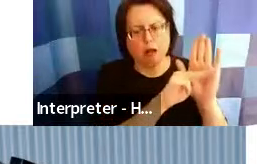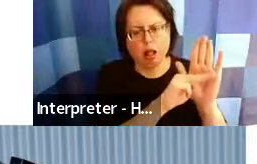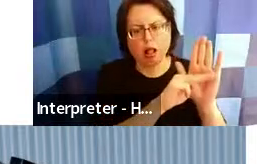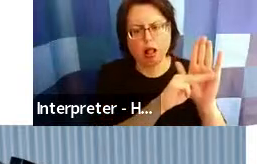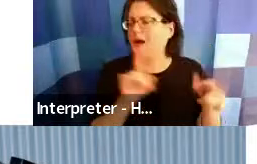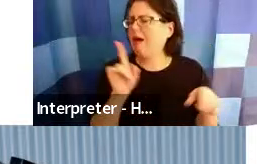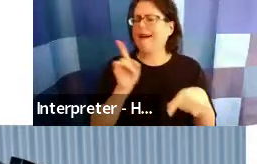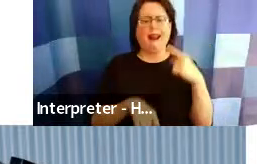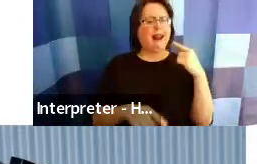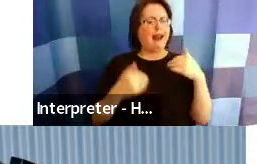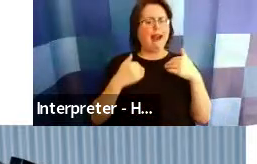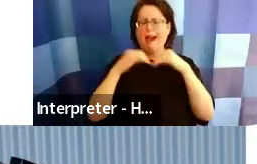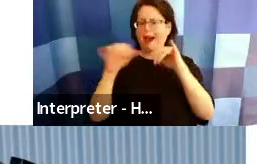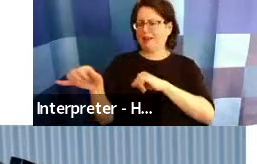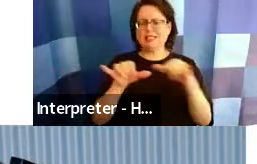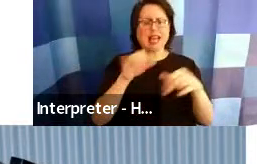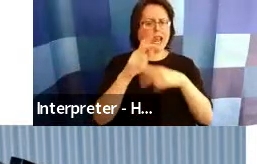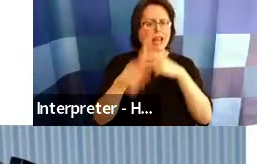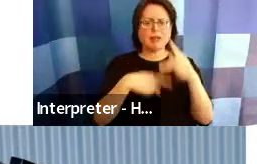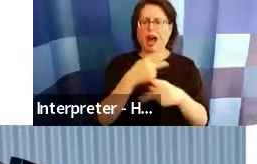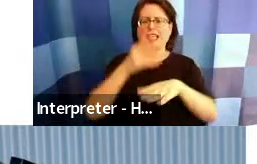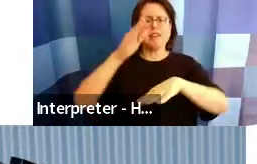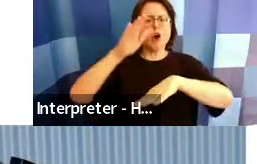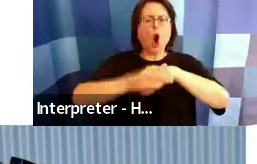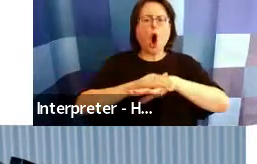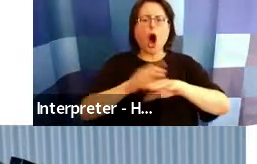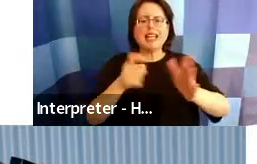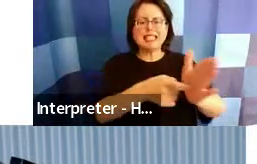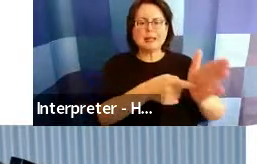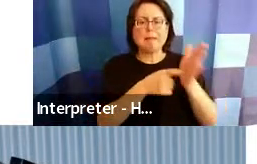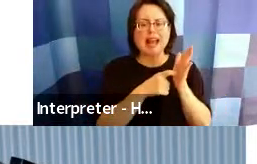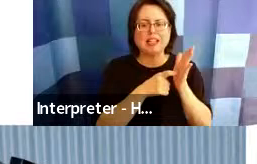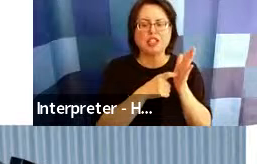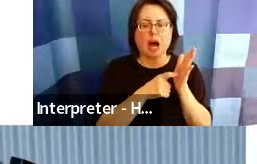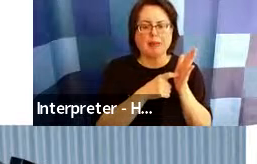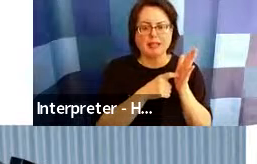the same sort of on-demand